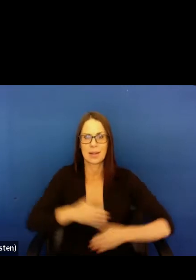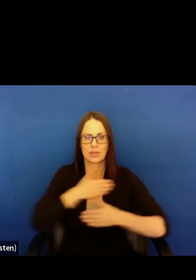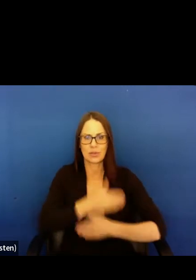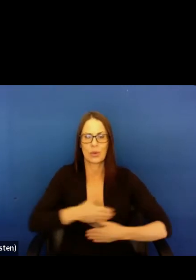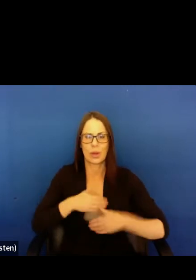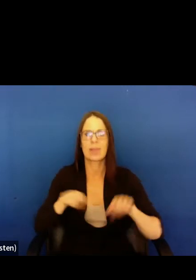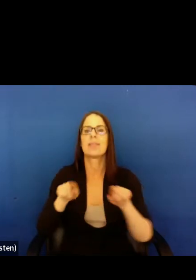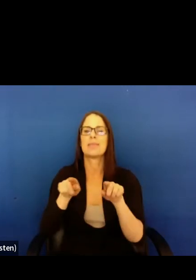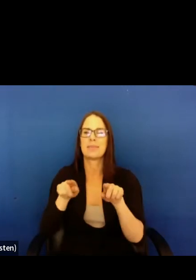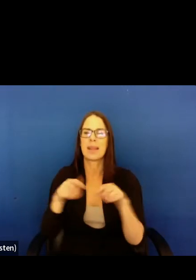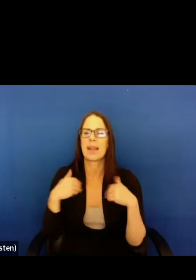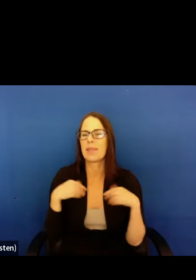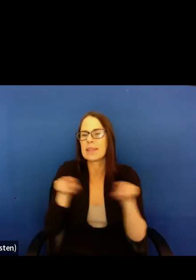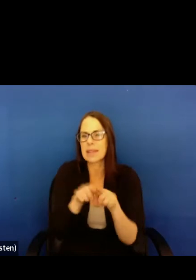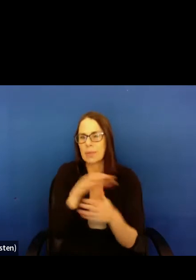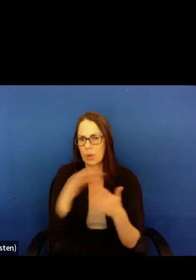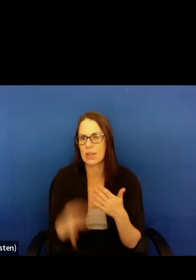same choices as everyone else.